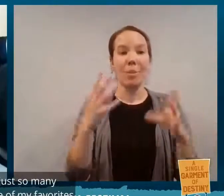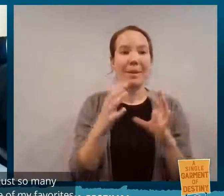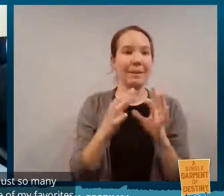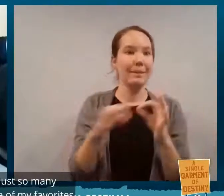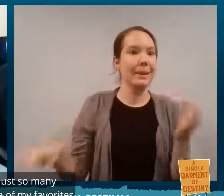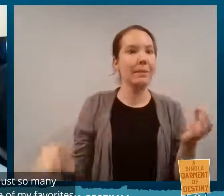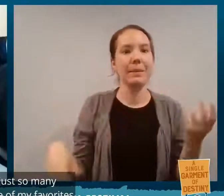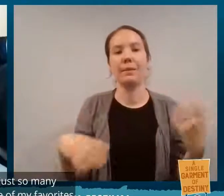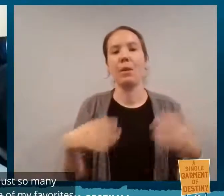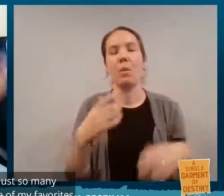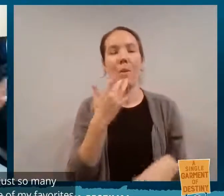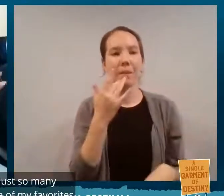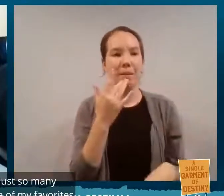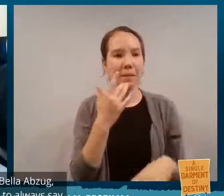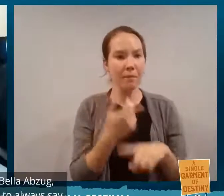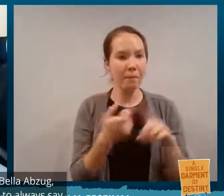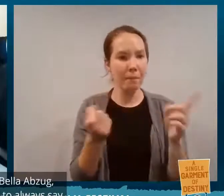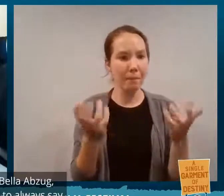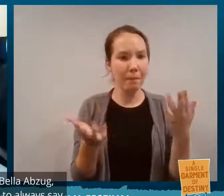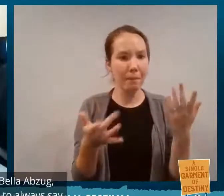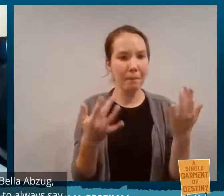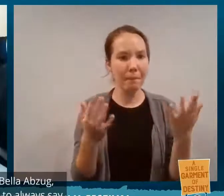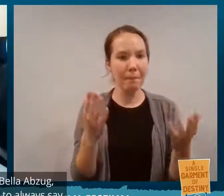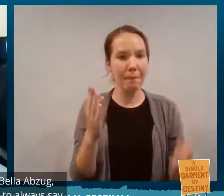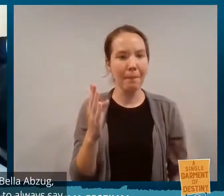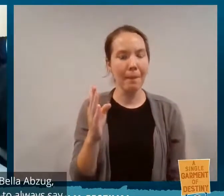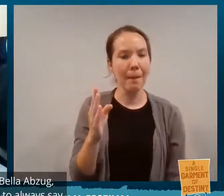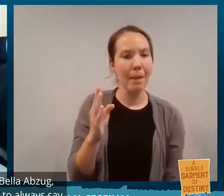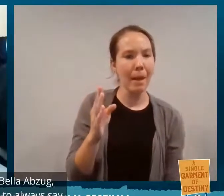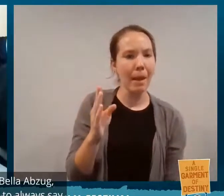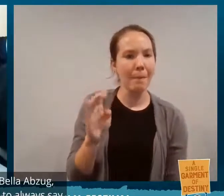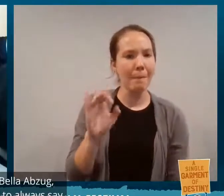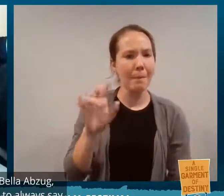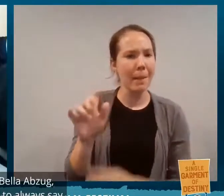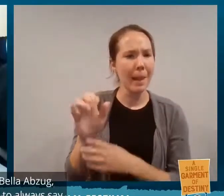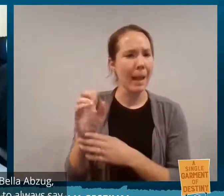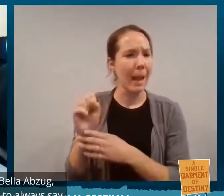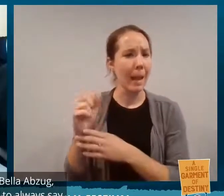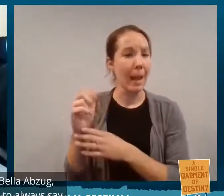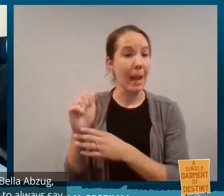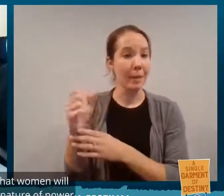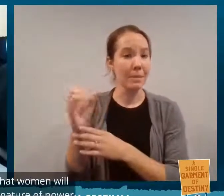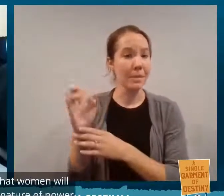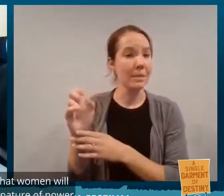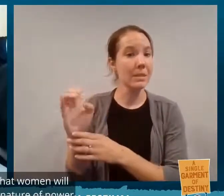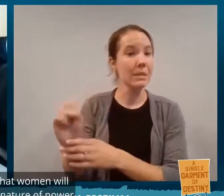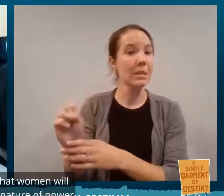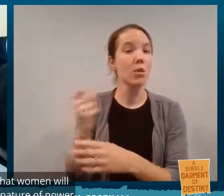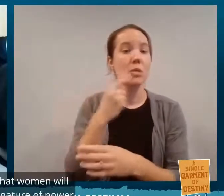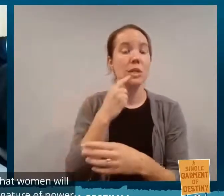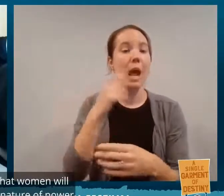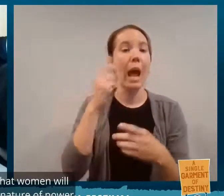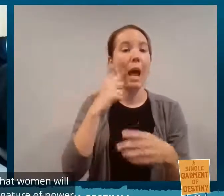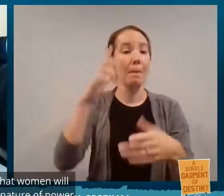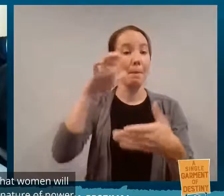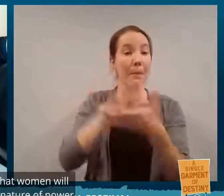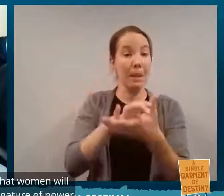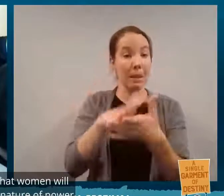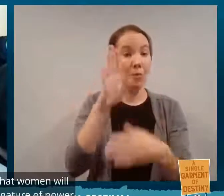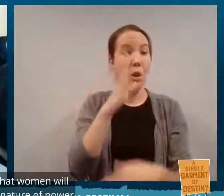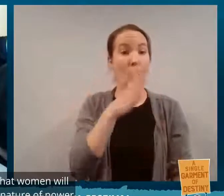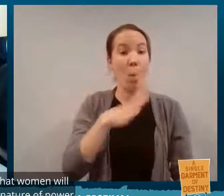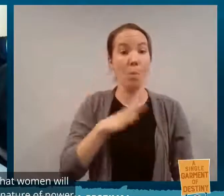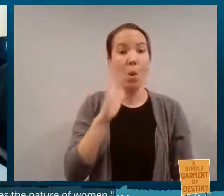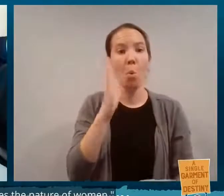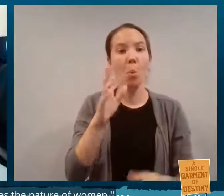many sayings. One of my favorites is with Bella Abzug, who used to always say, "I believe that women will change the nature